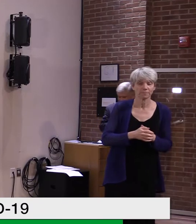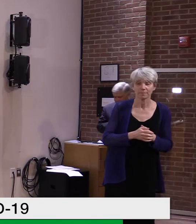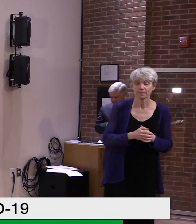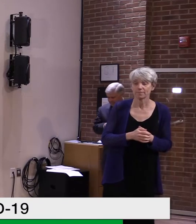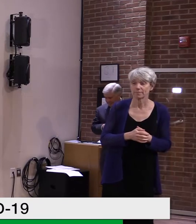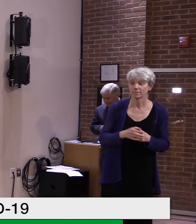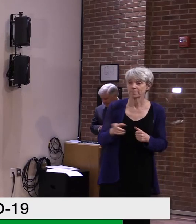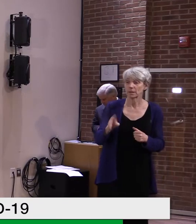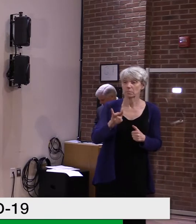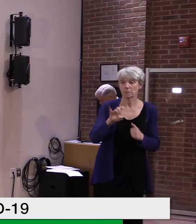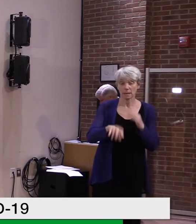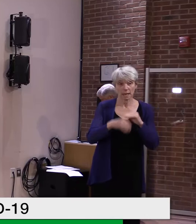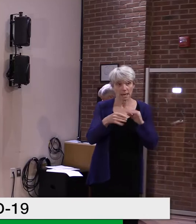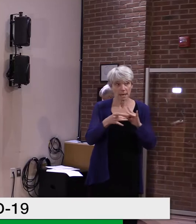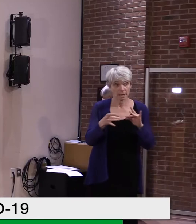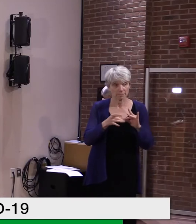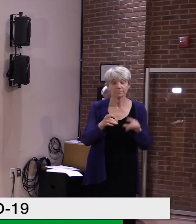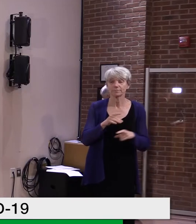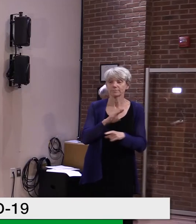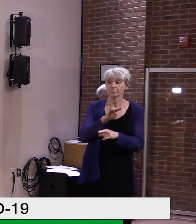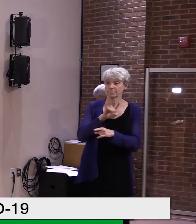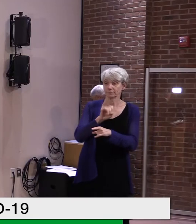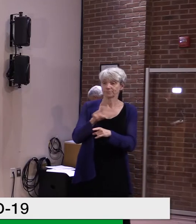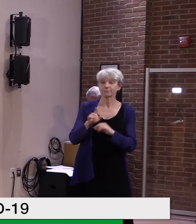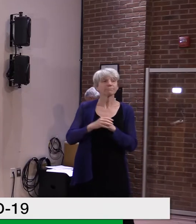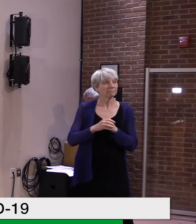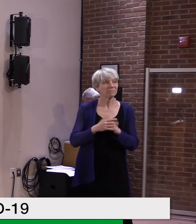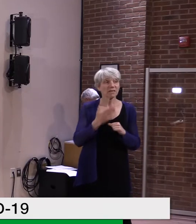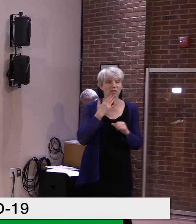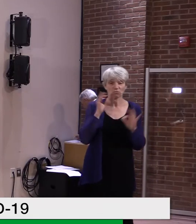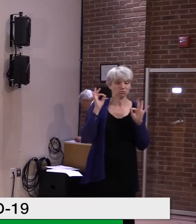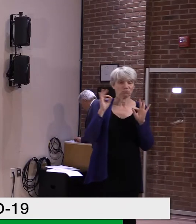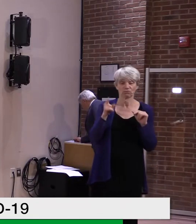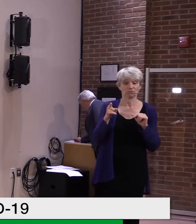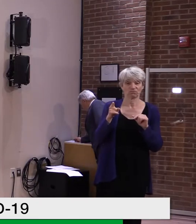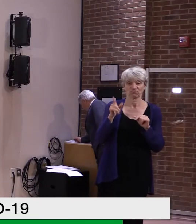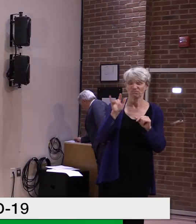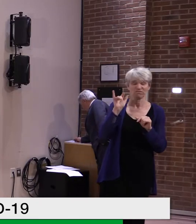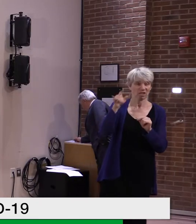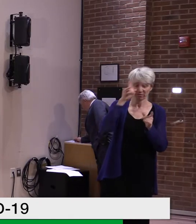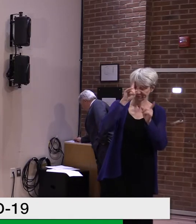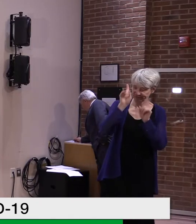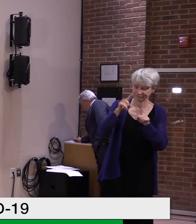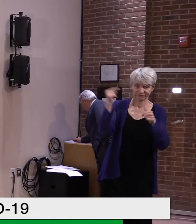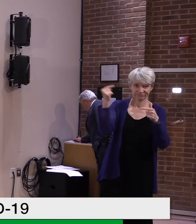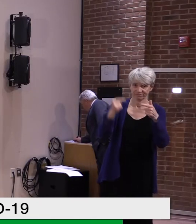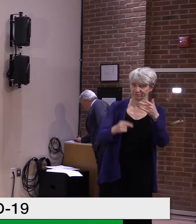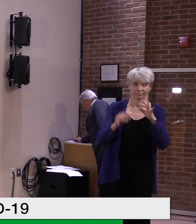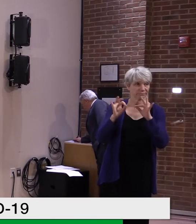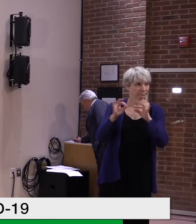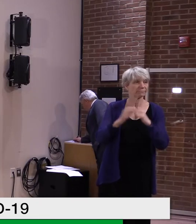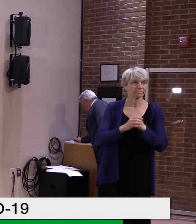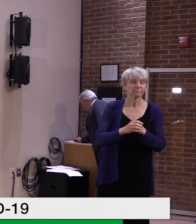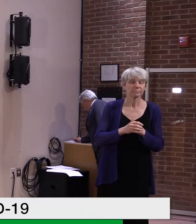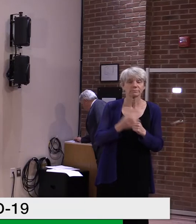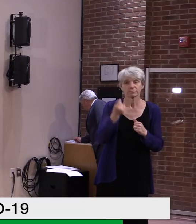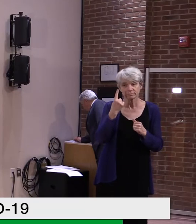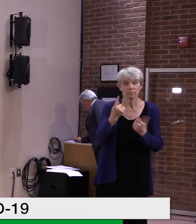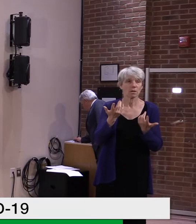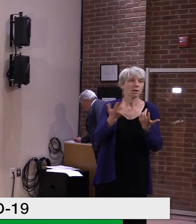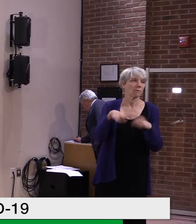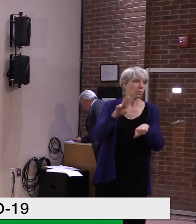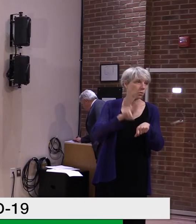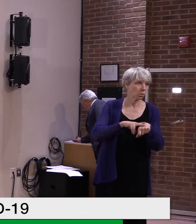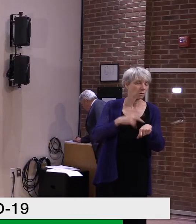Mike, do you have anything to thank add? You. No, I think you really hit on all the high points. Obviously, we're continuing to